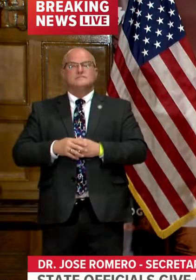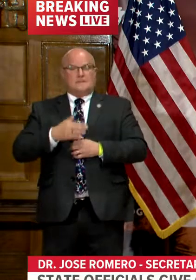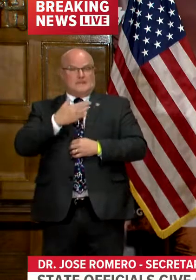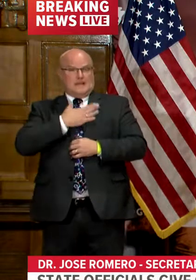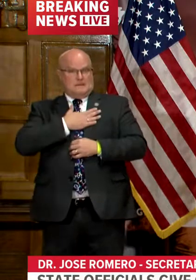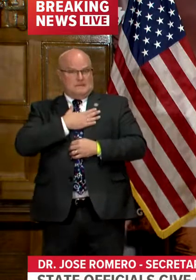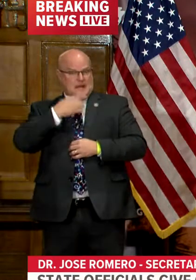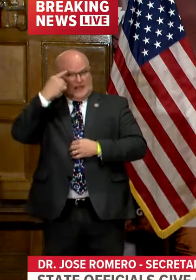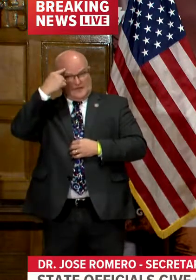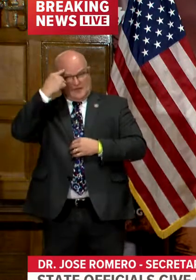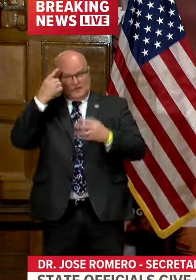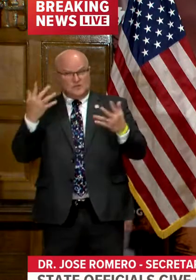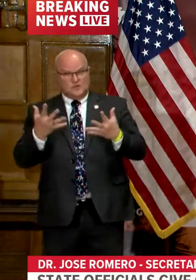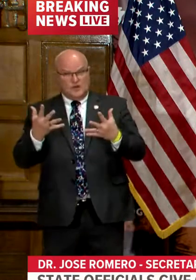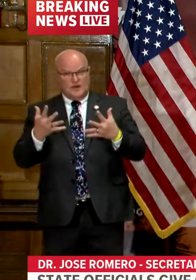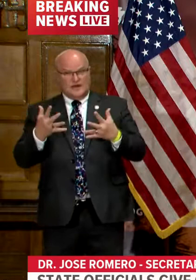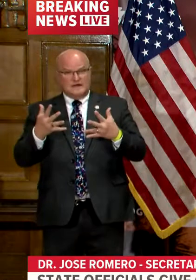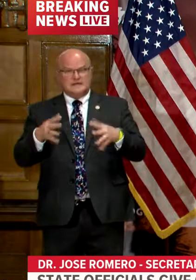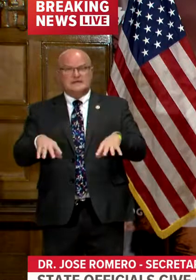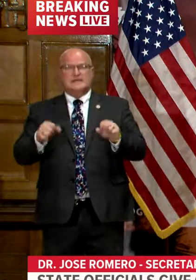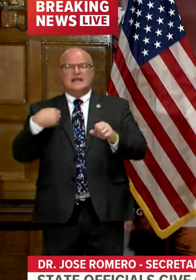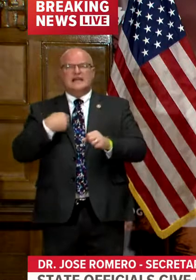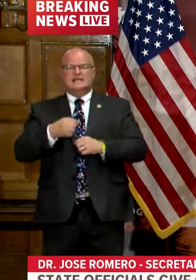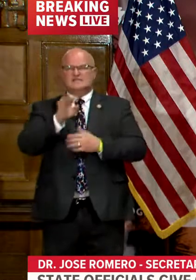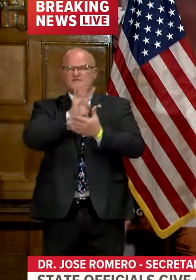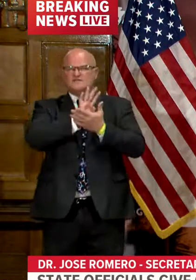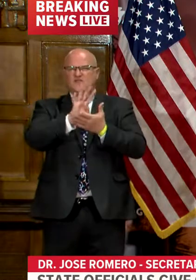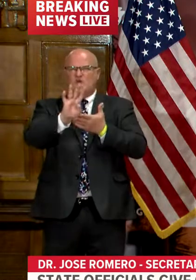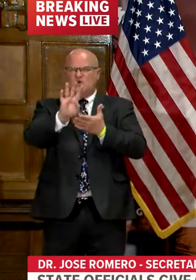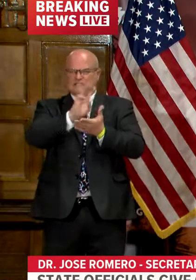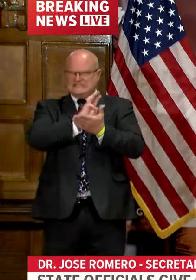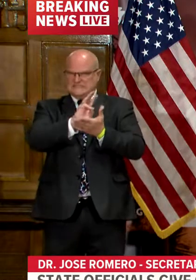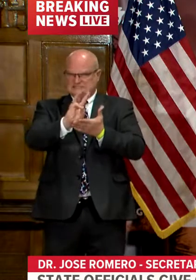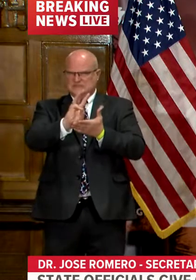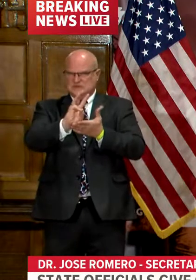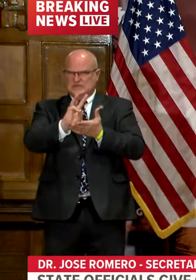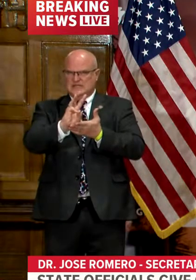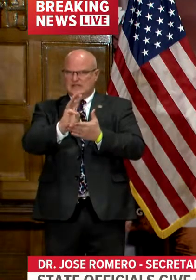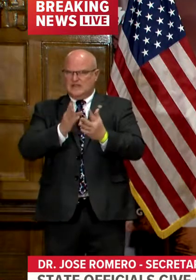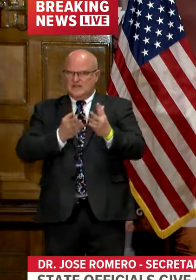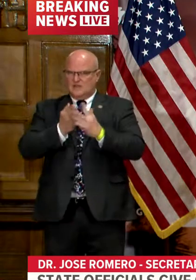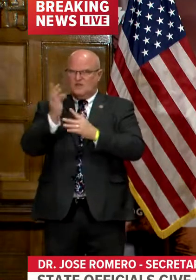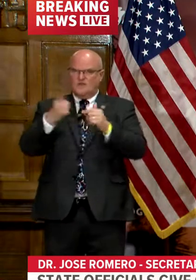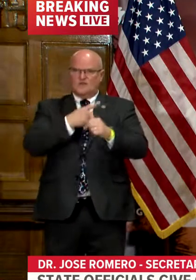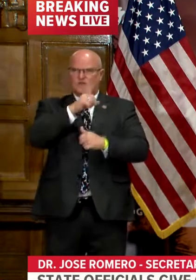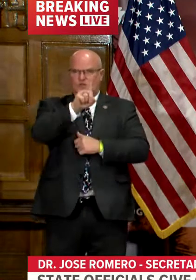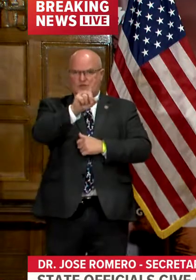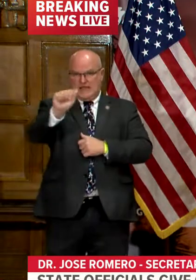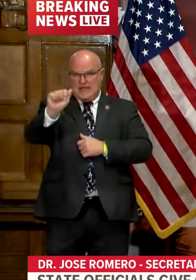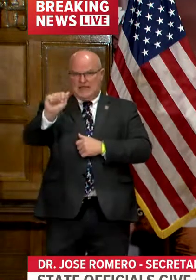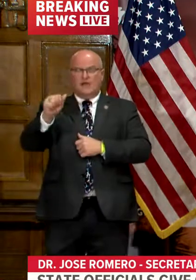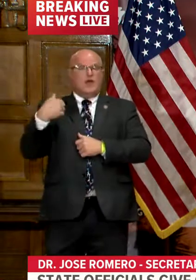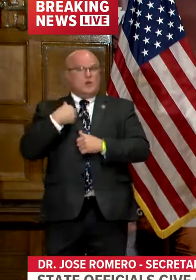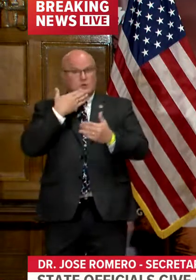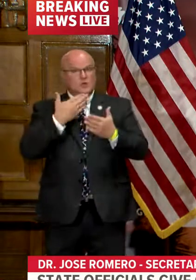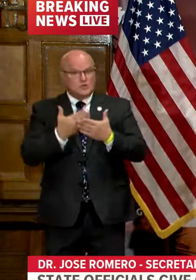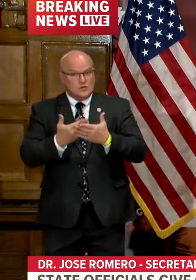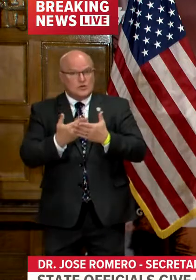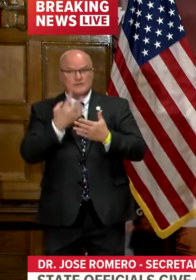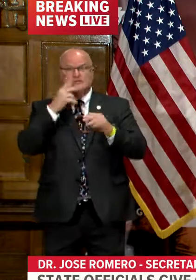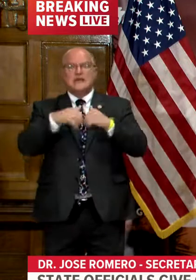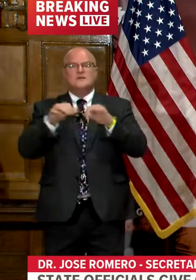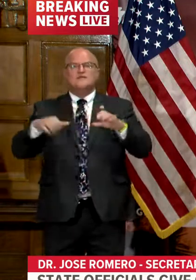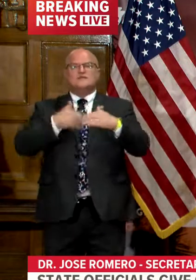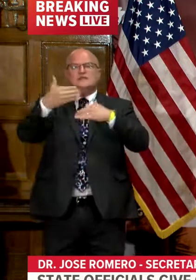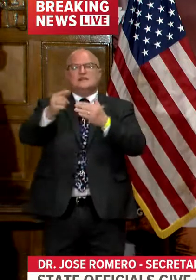My thoughts are that it's going to take us 4 to 6 weeks at least to get through this first phase. We're doing very well, but let's see how we do